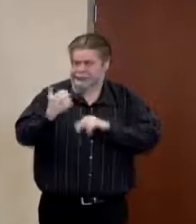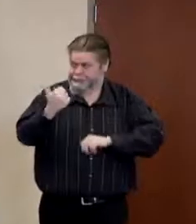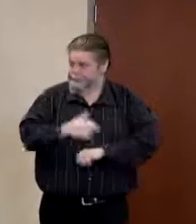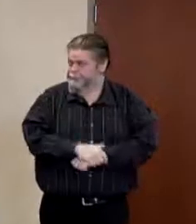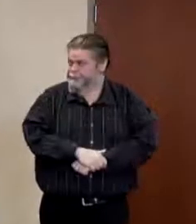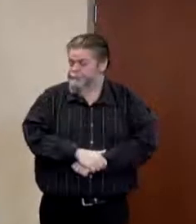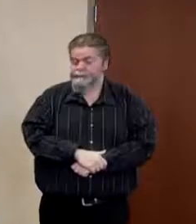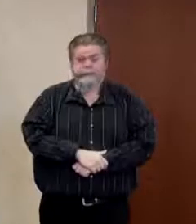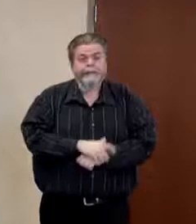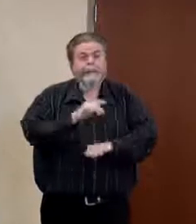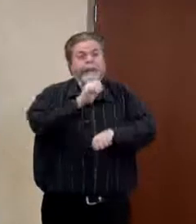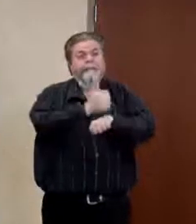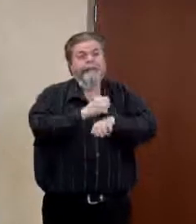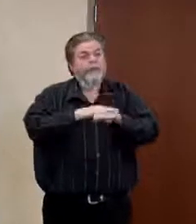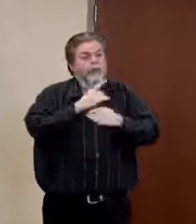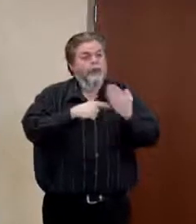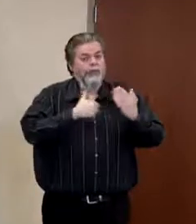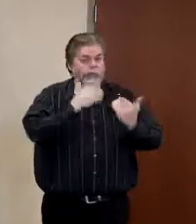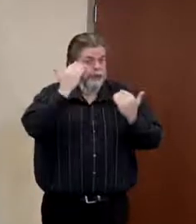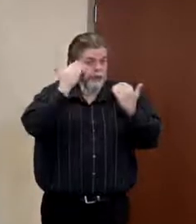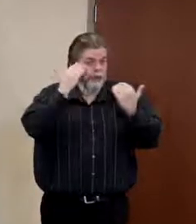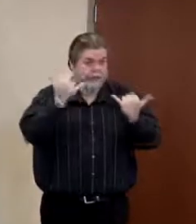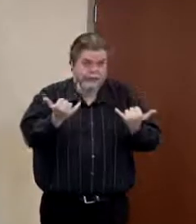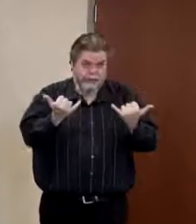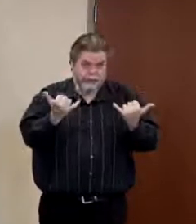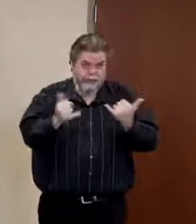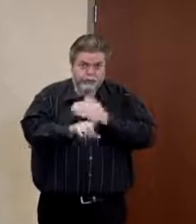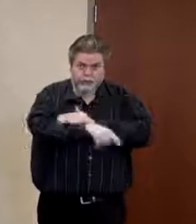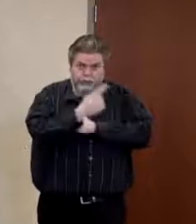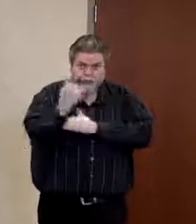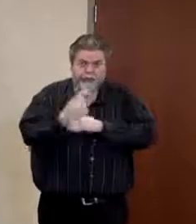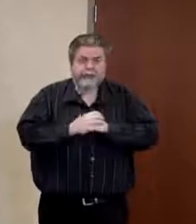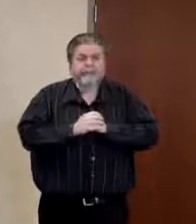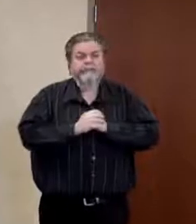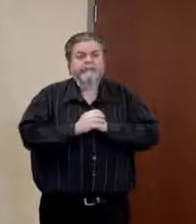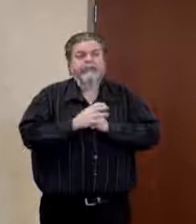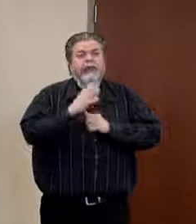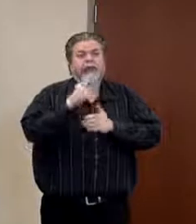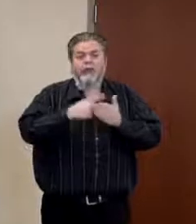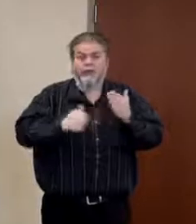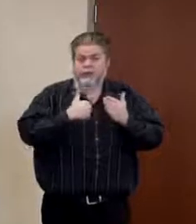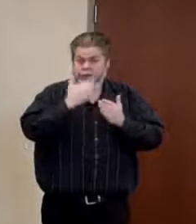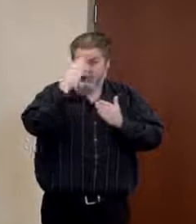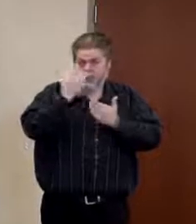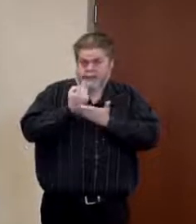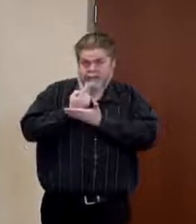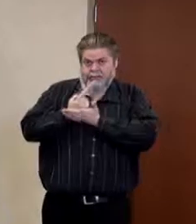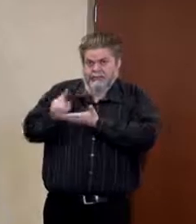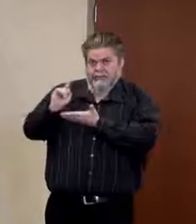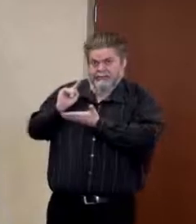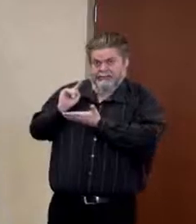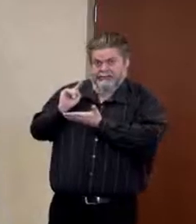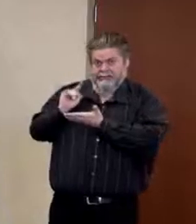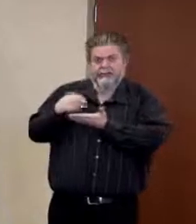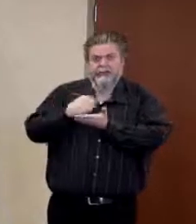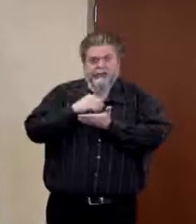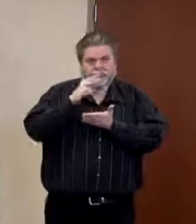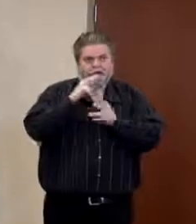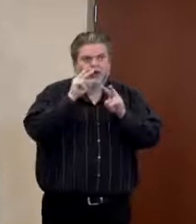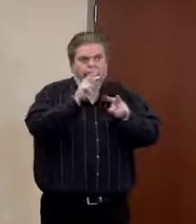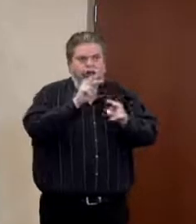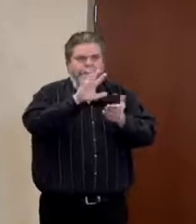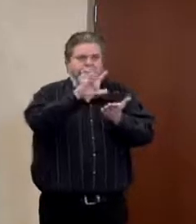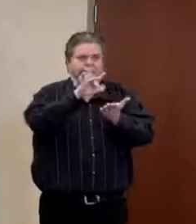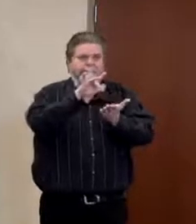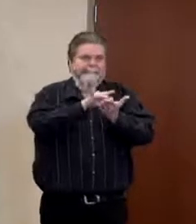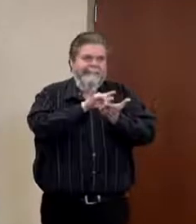Based on what we know today and what we knew at the end of last week, we will be looking at this mid-May to end